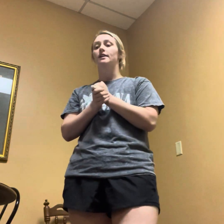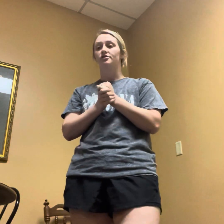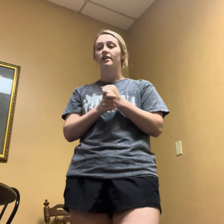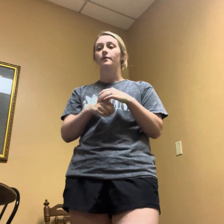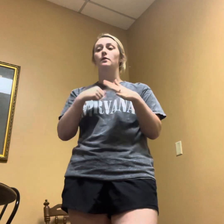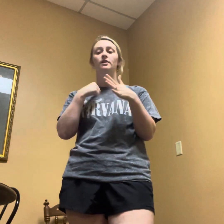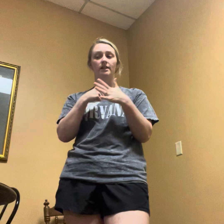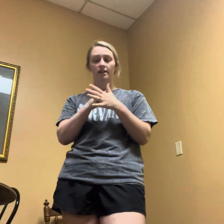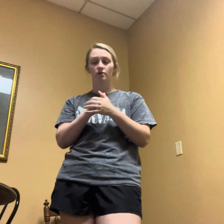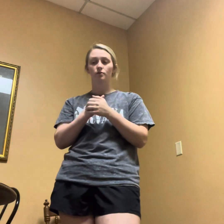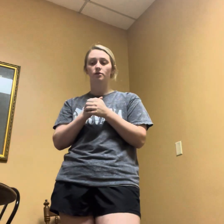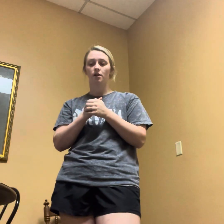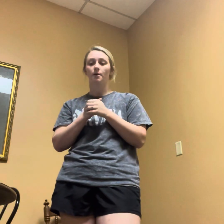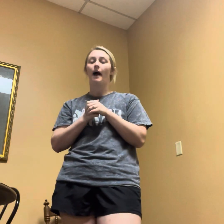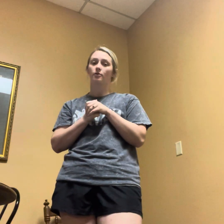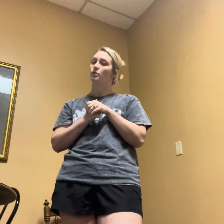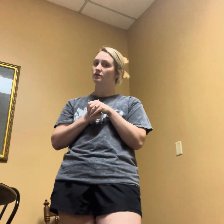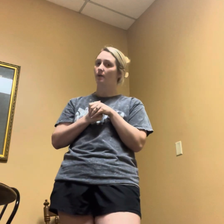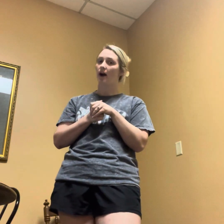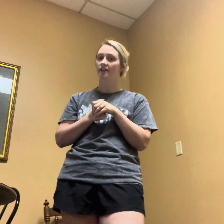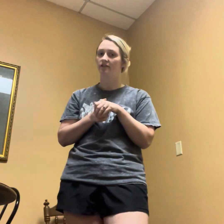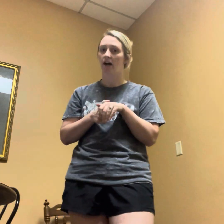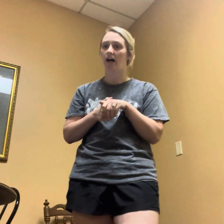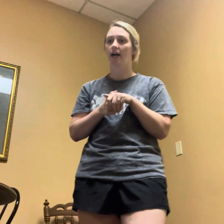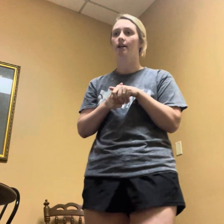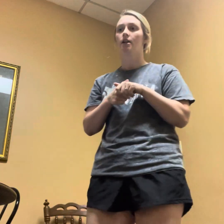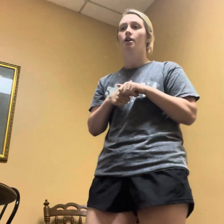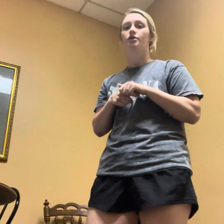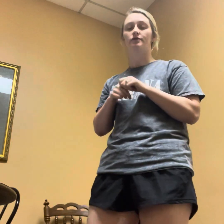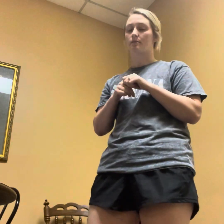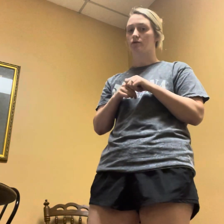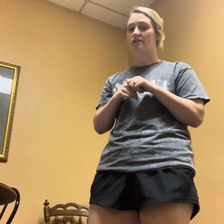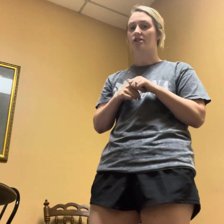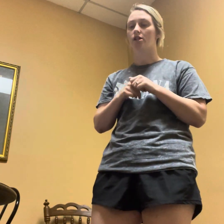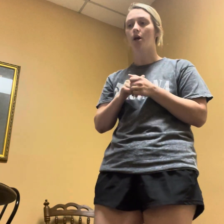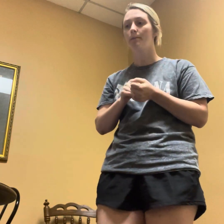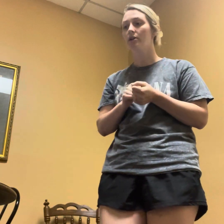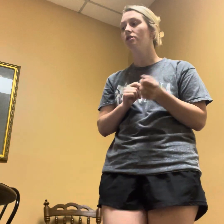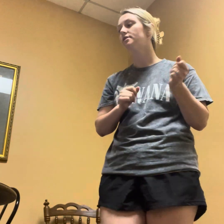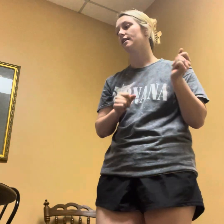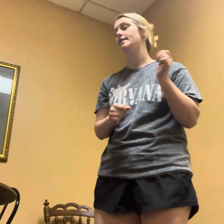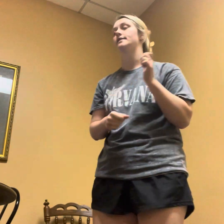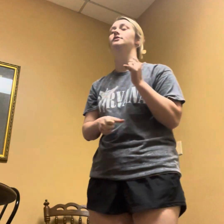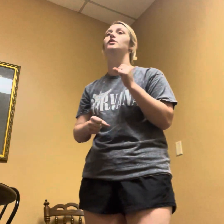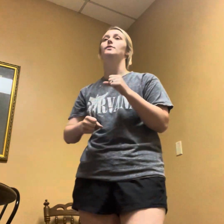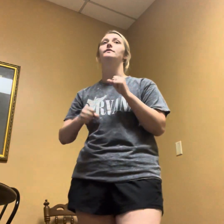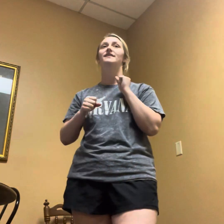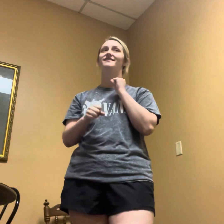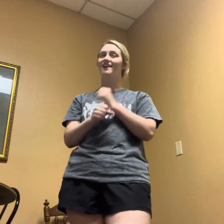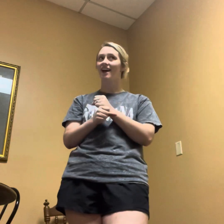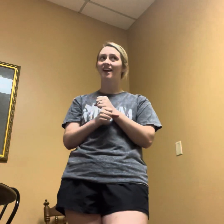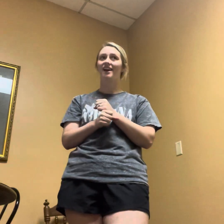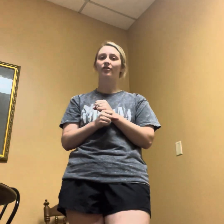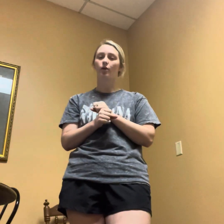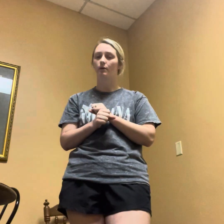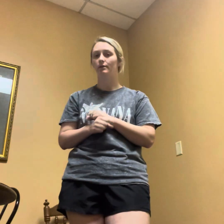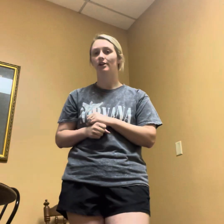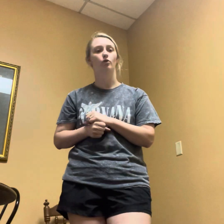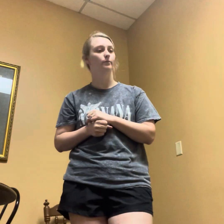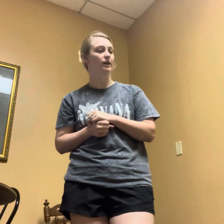yesterday we really hit on how to multiply and divide using multi-digit numbers. And so today I thought we would incorporate